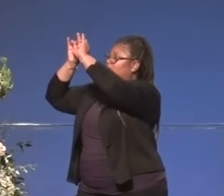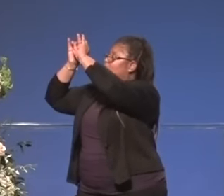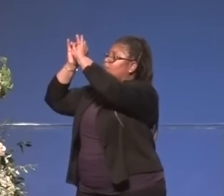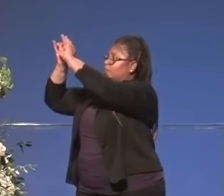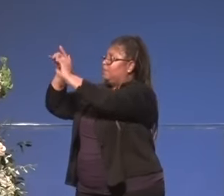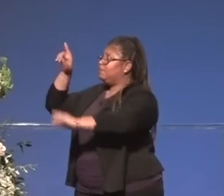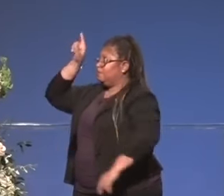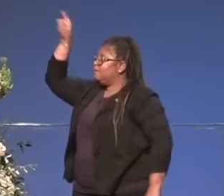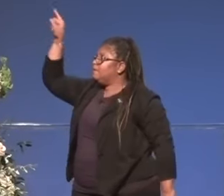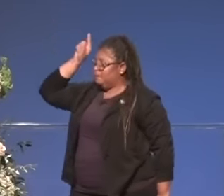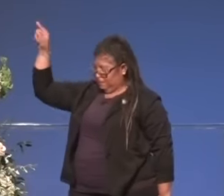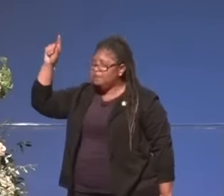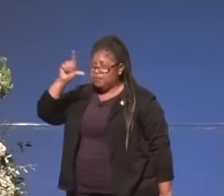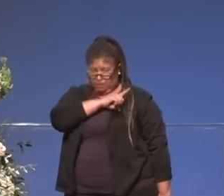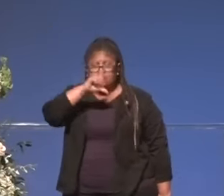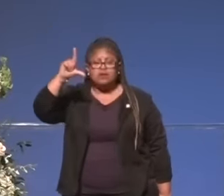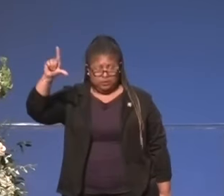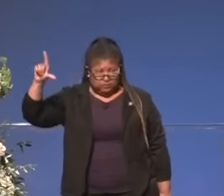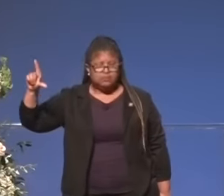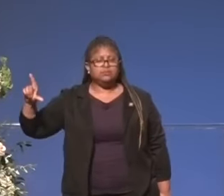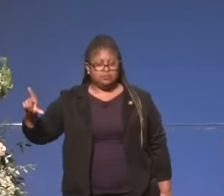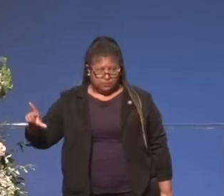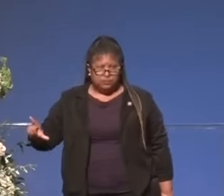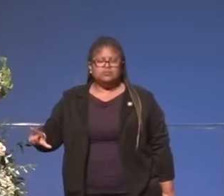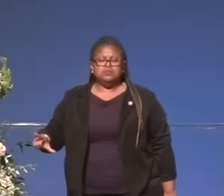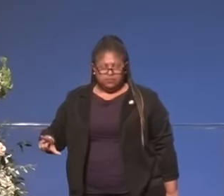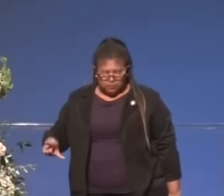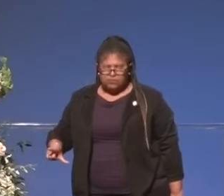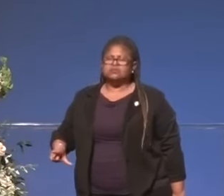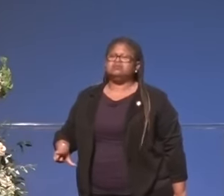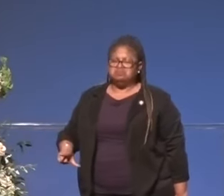is the Lord.